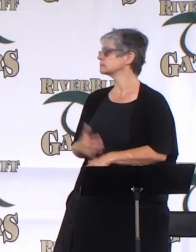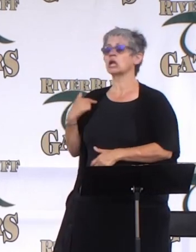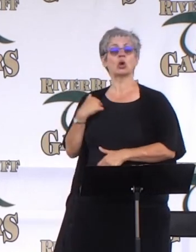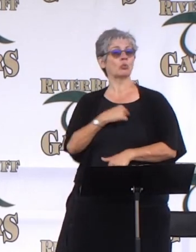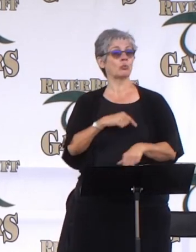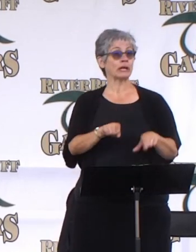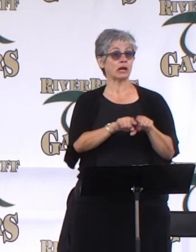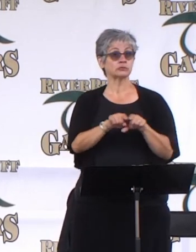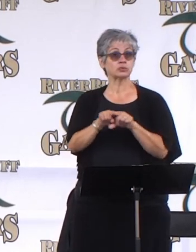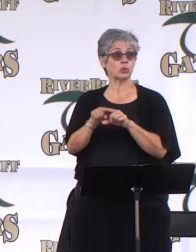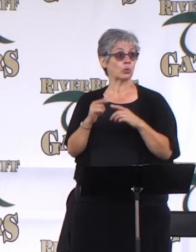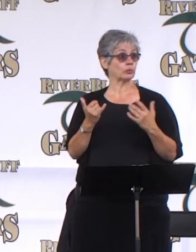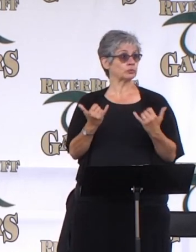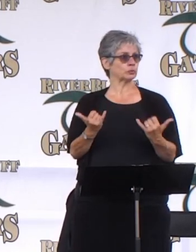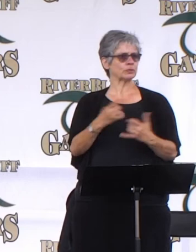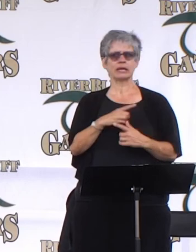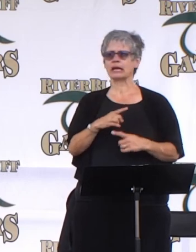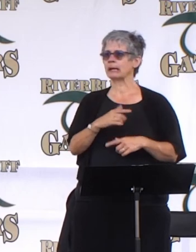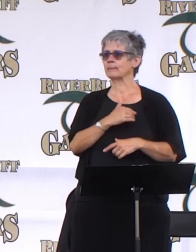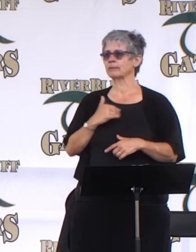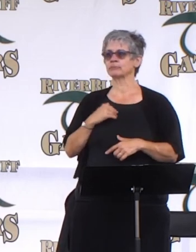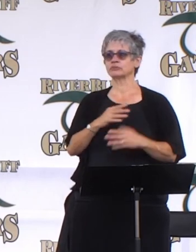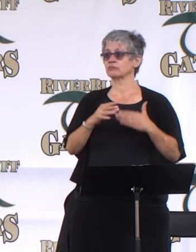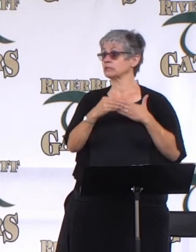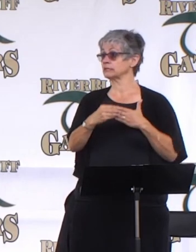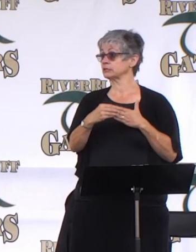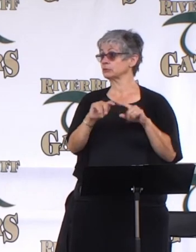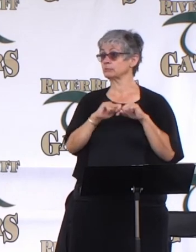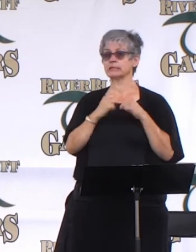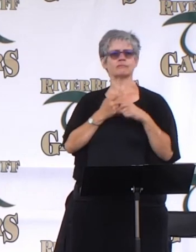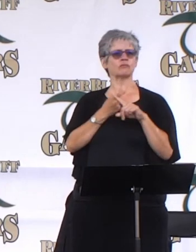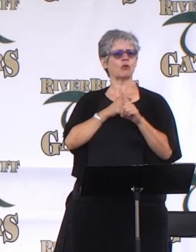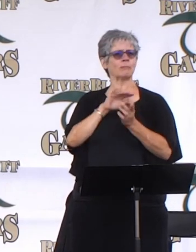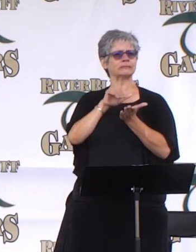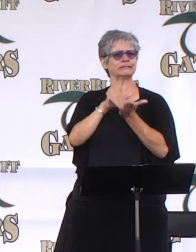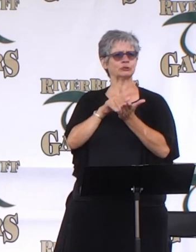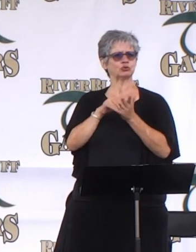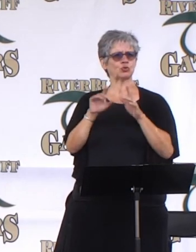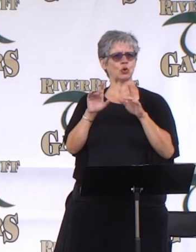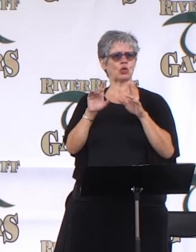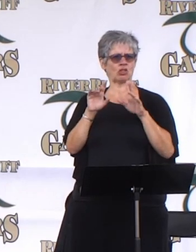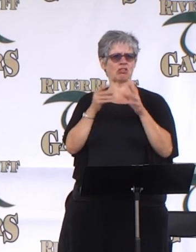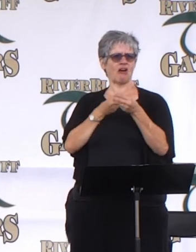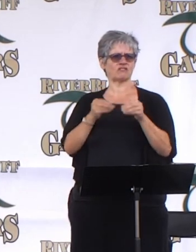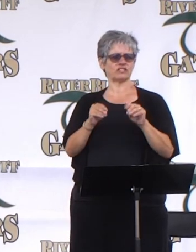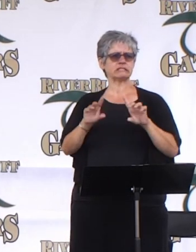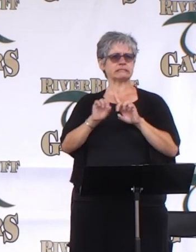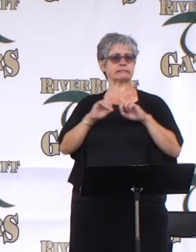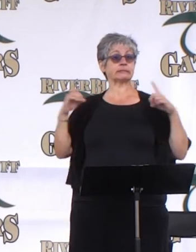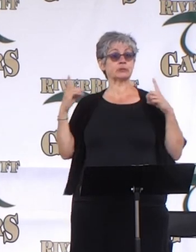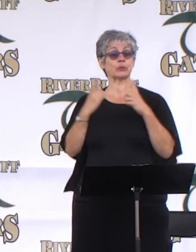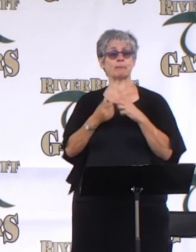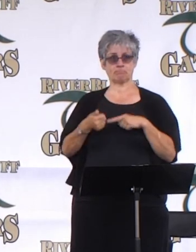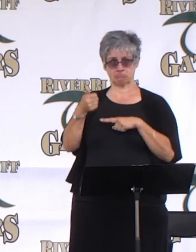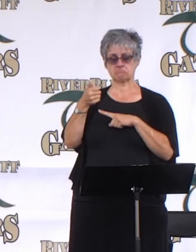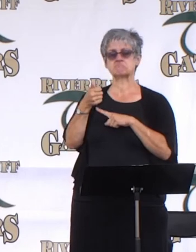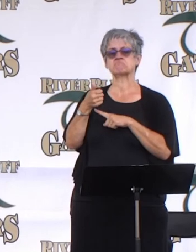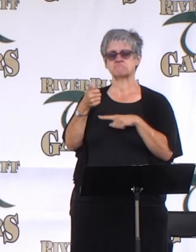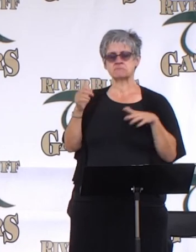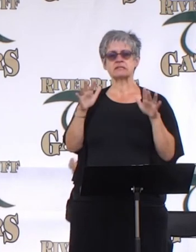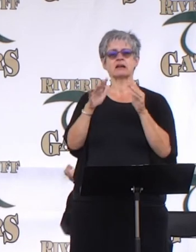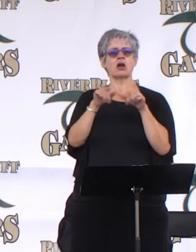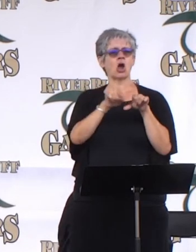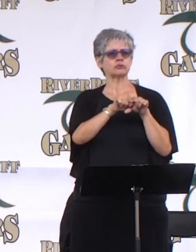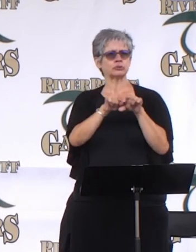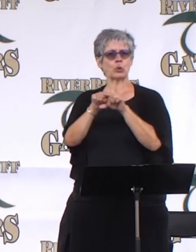We also have today on our field members of our leadership team at the central office level. Thank you for your participation. We also have members of our